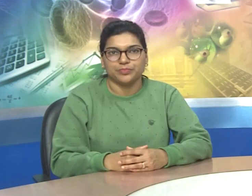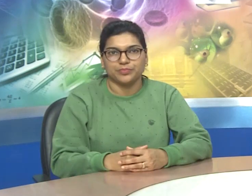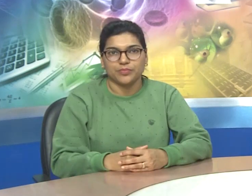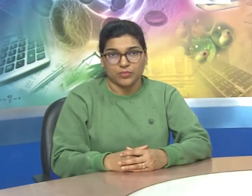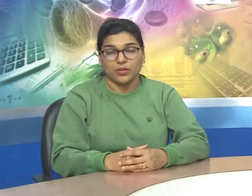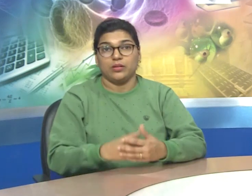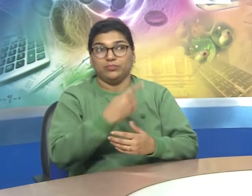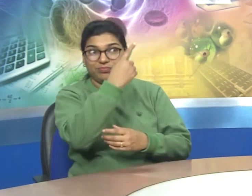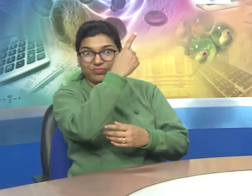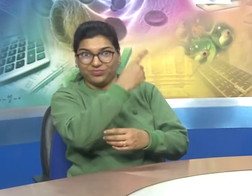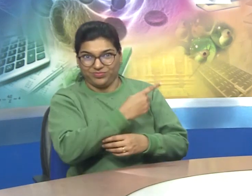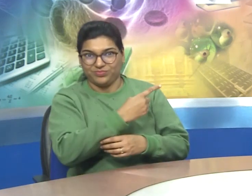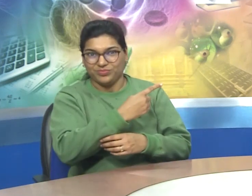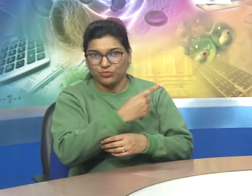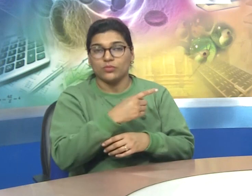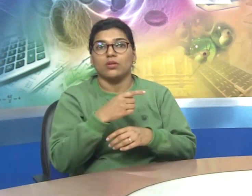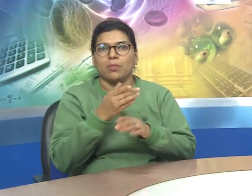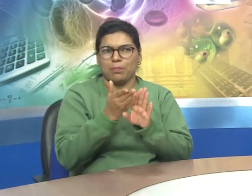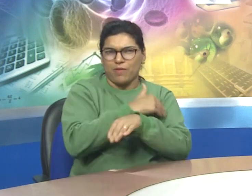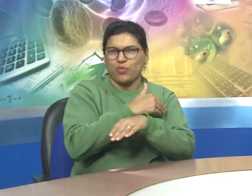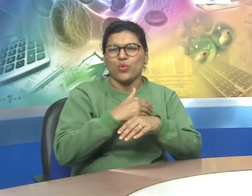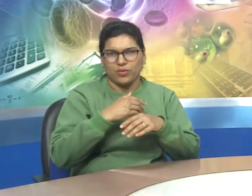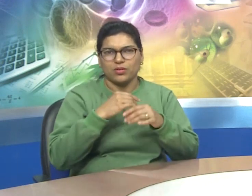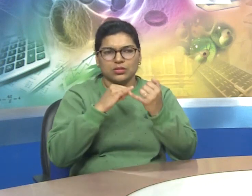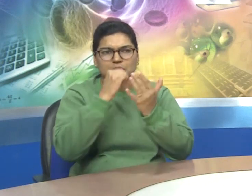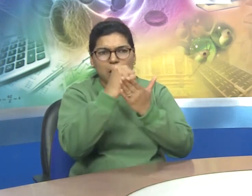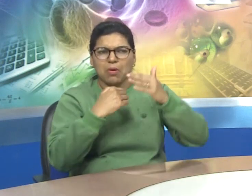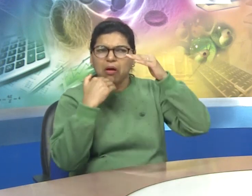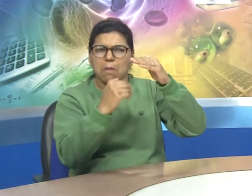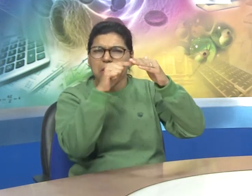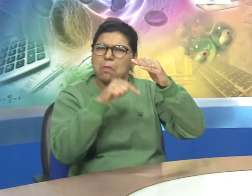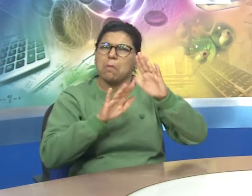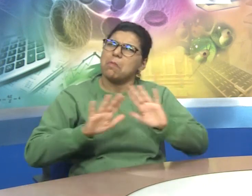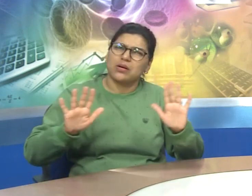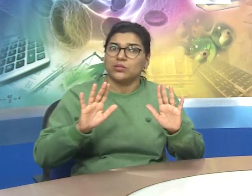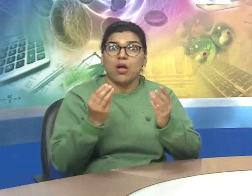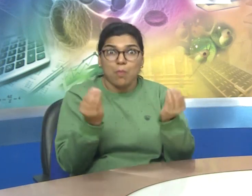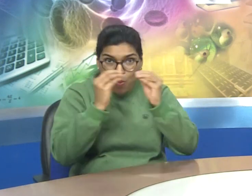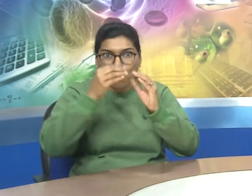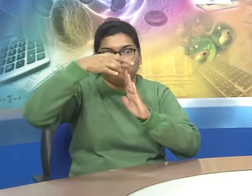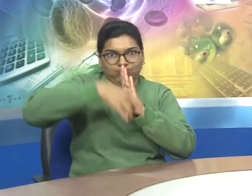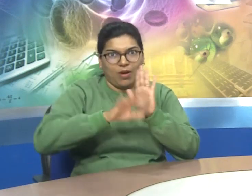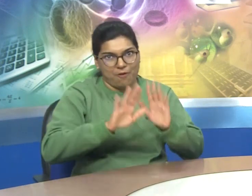Here you can see in the previous slide we had seen only few examples. Now let us understand them in more